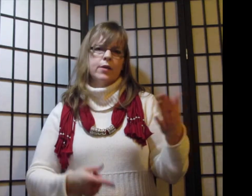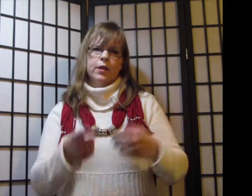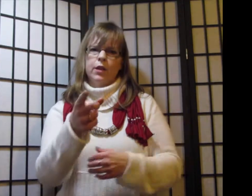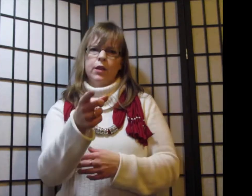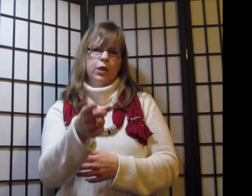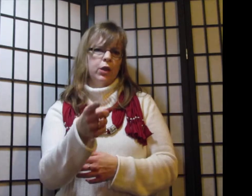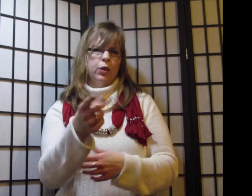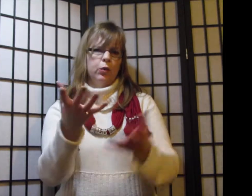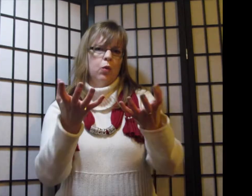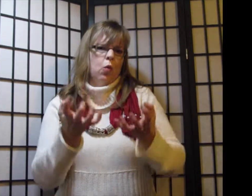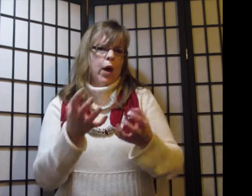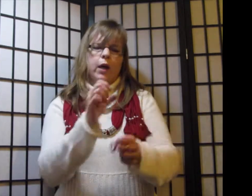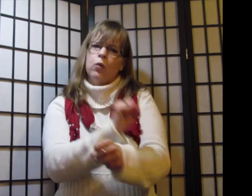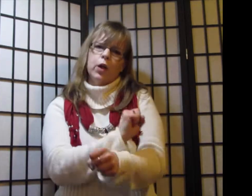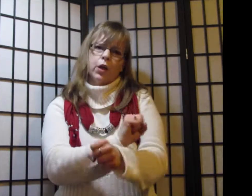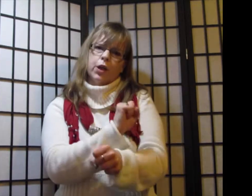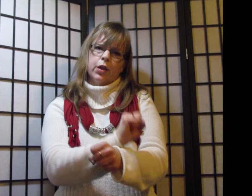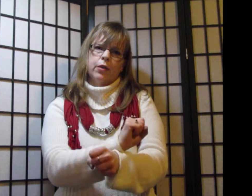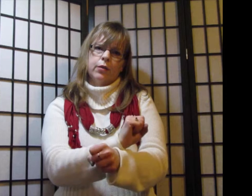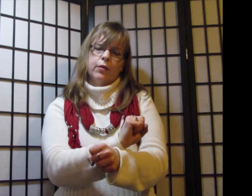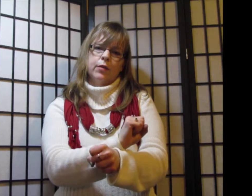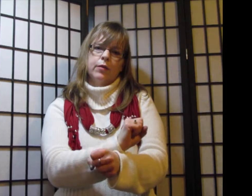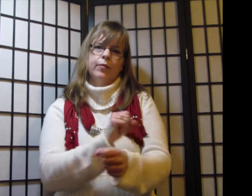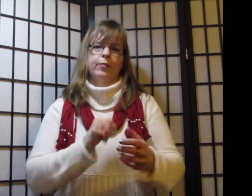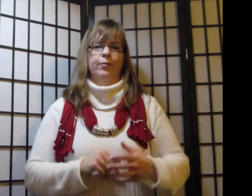What you want work.